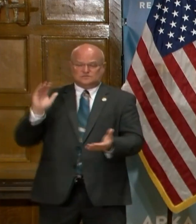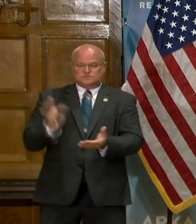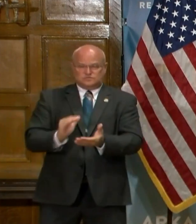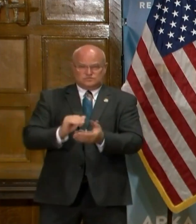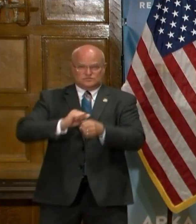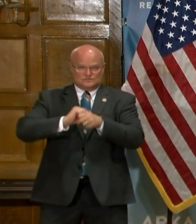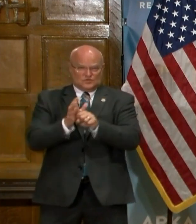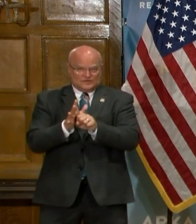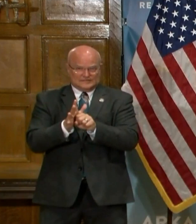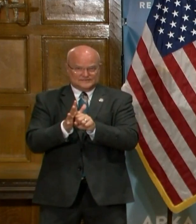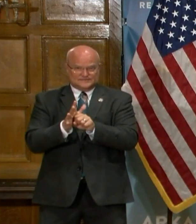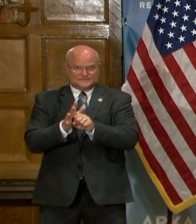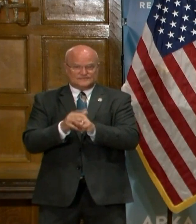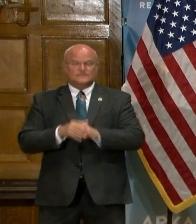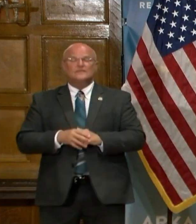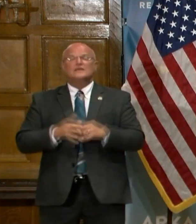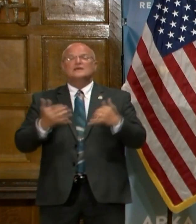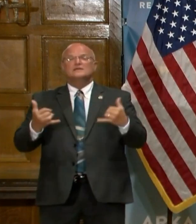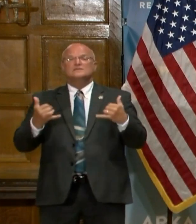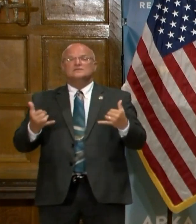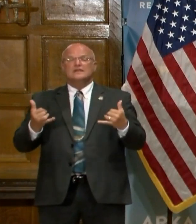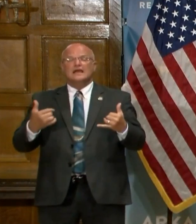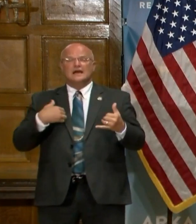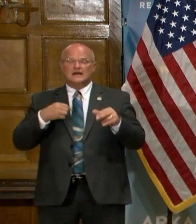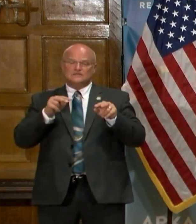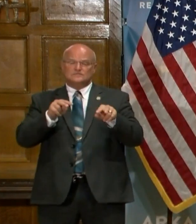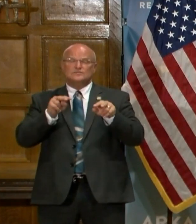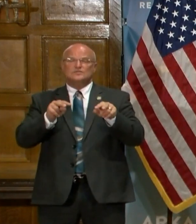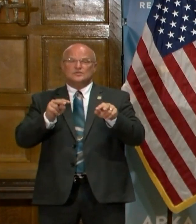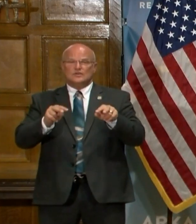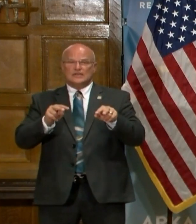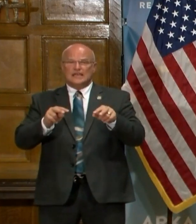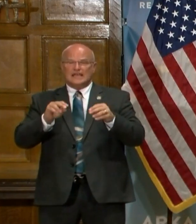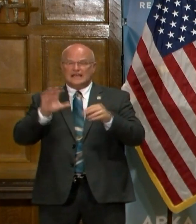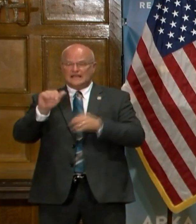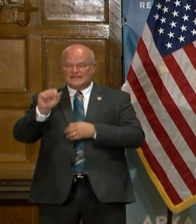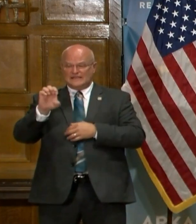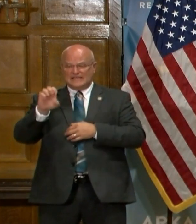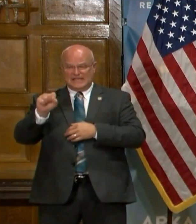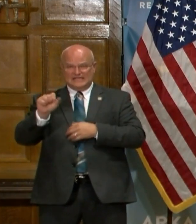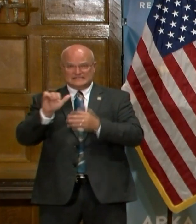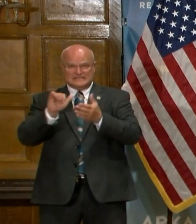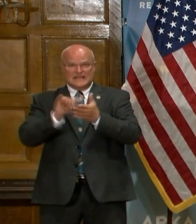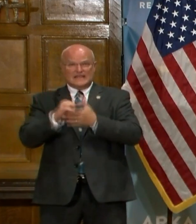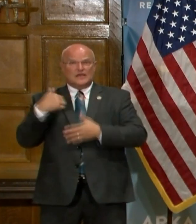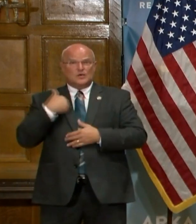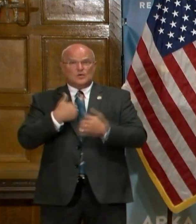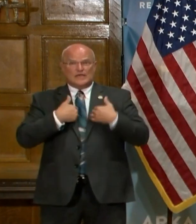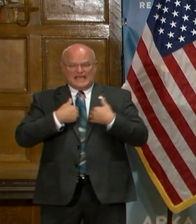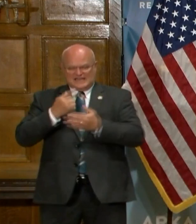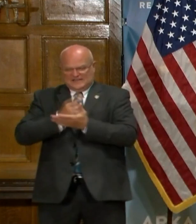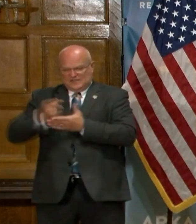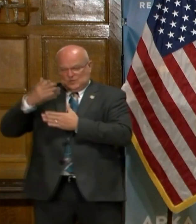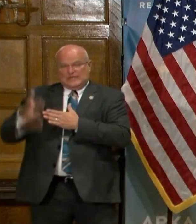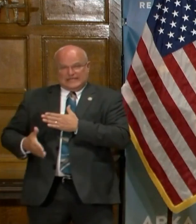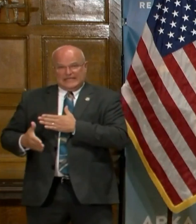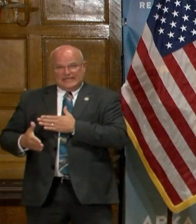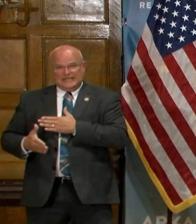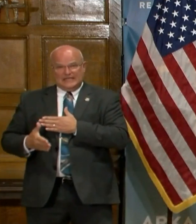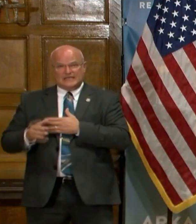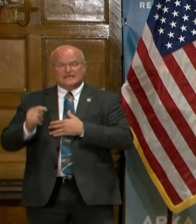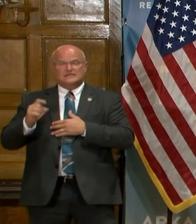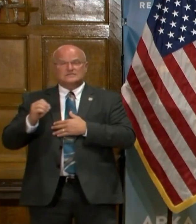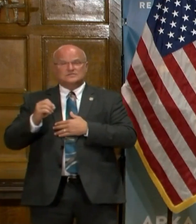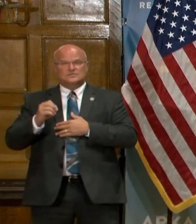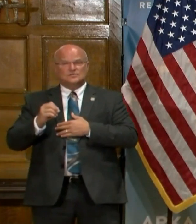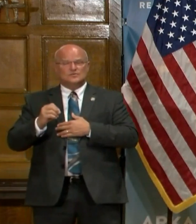that virus. And so with that, let's look at the cases that we had over the weekend. Just